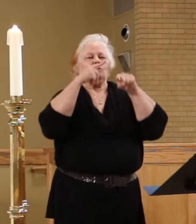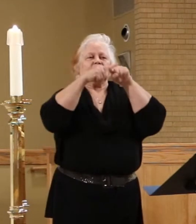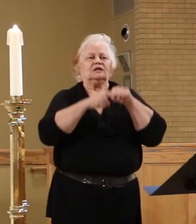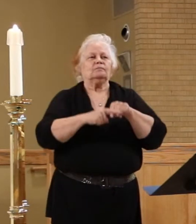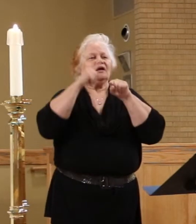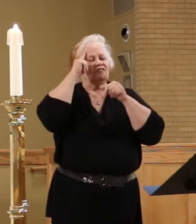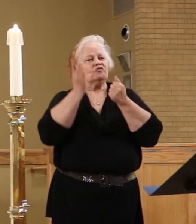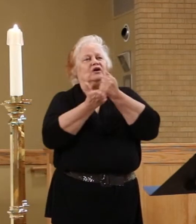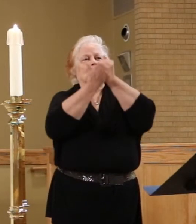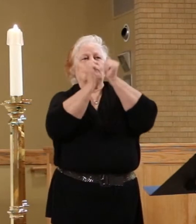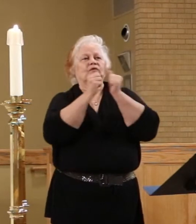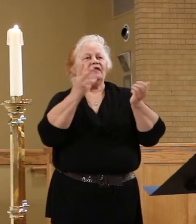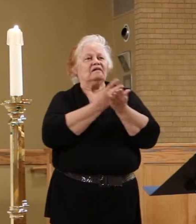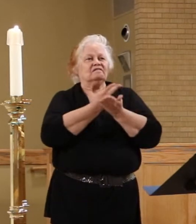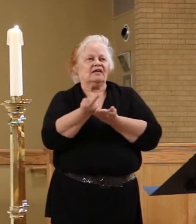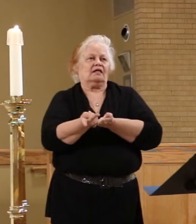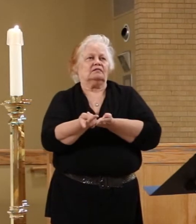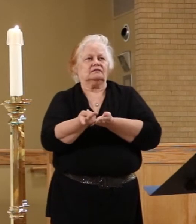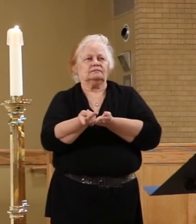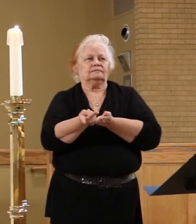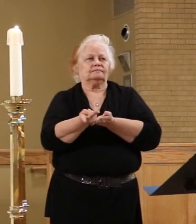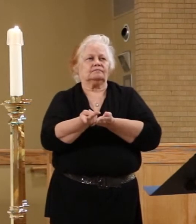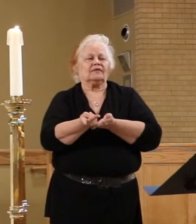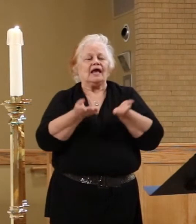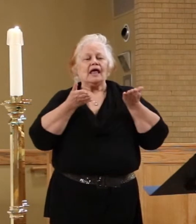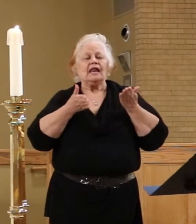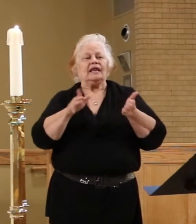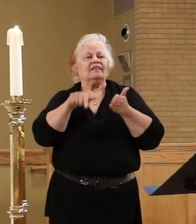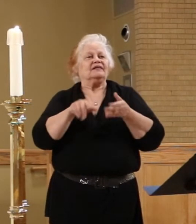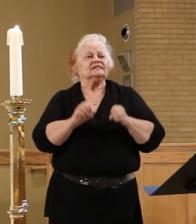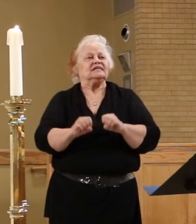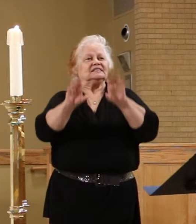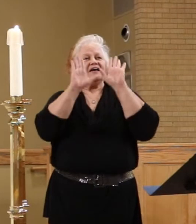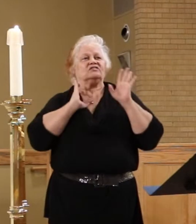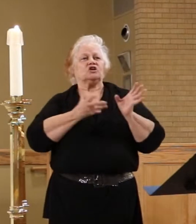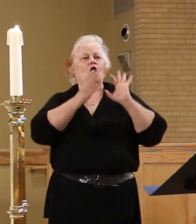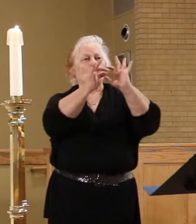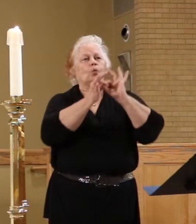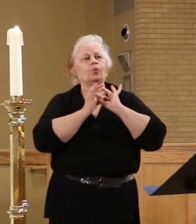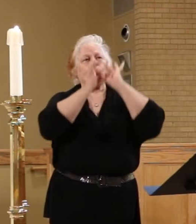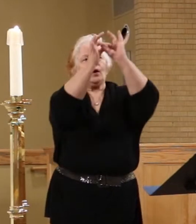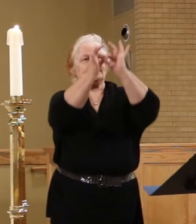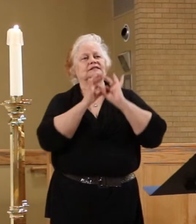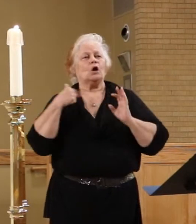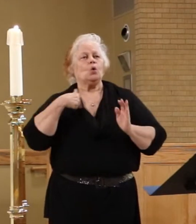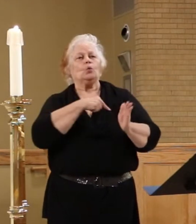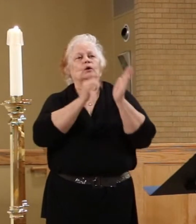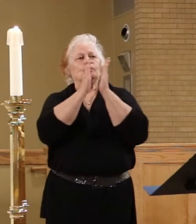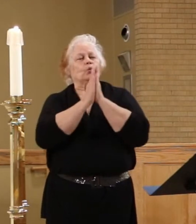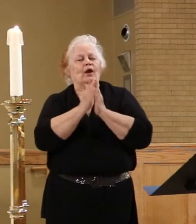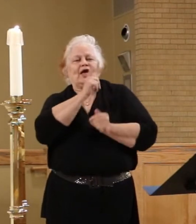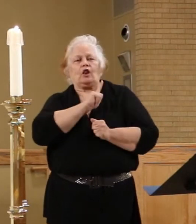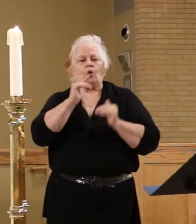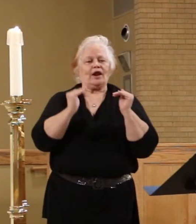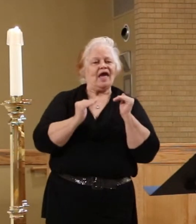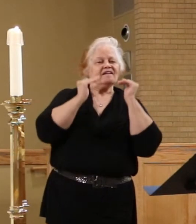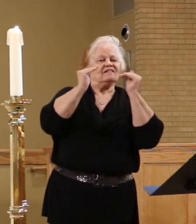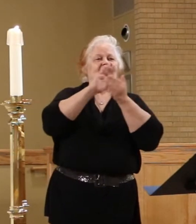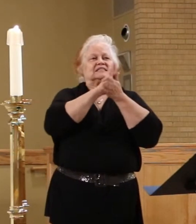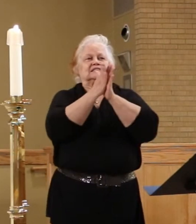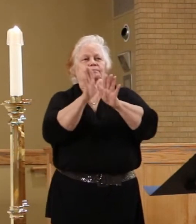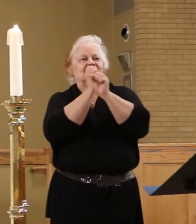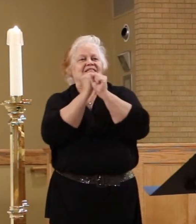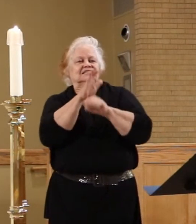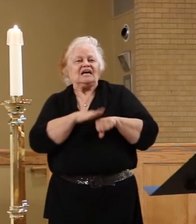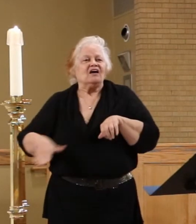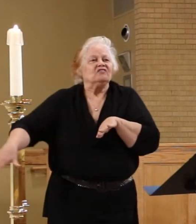for unfailing help. May this sacrifice of our reconciliation, we pray, O Lord, advance the peace and